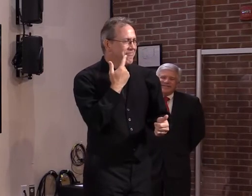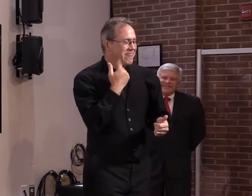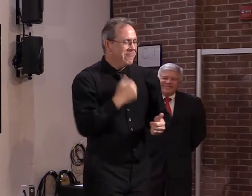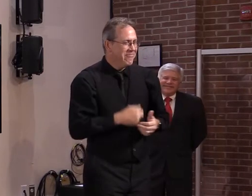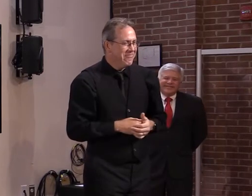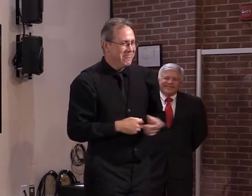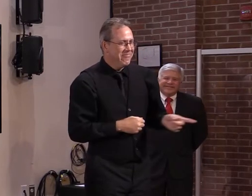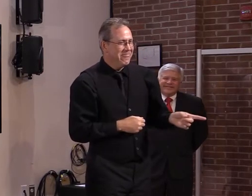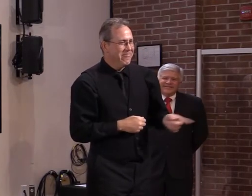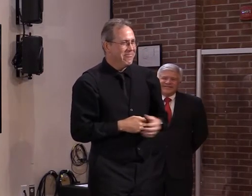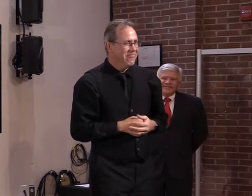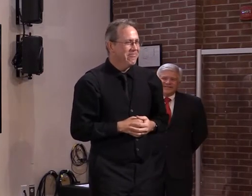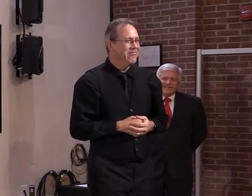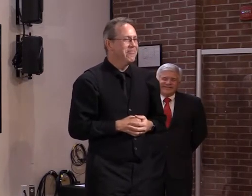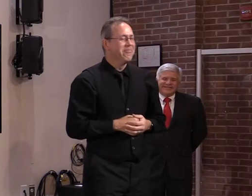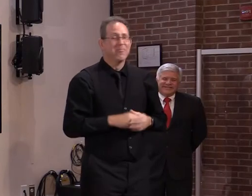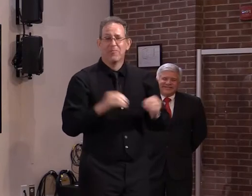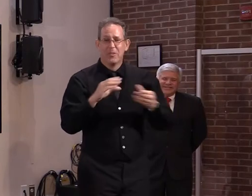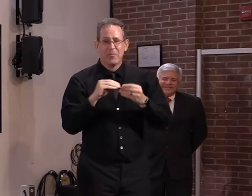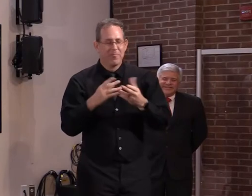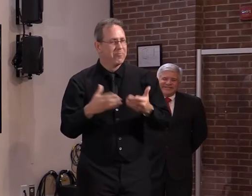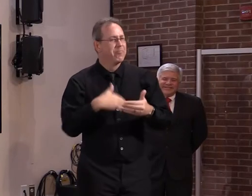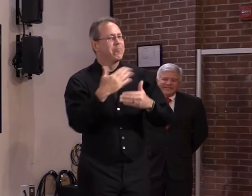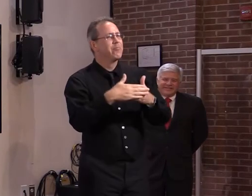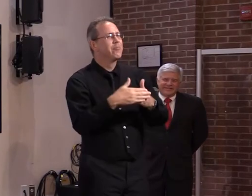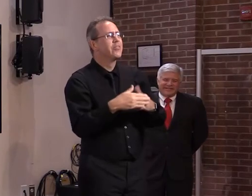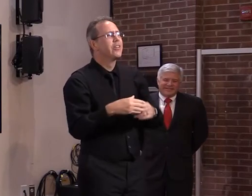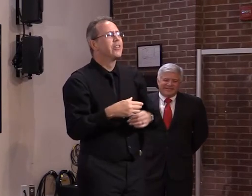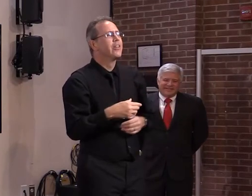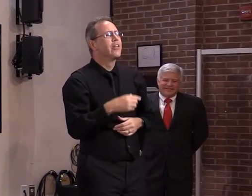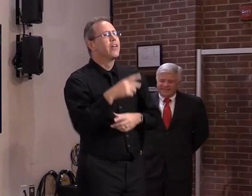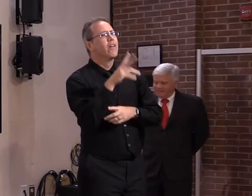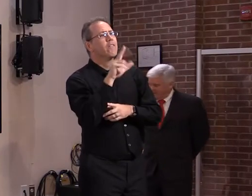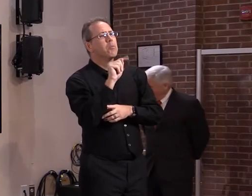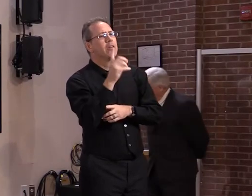All right, no Mike. We'll go to a VT Digger.